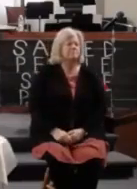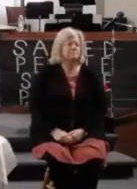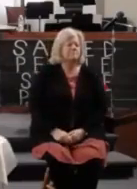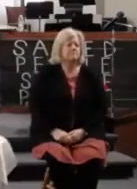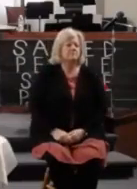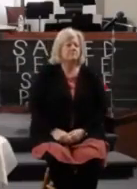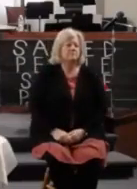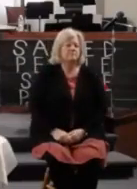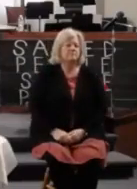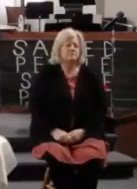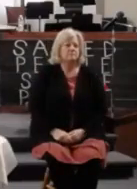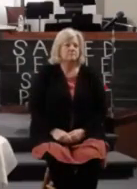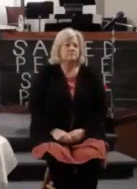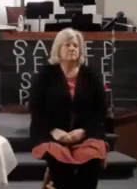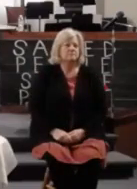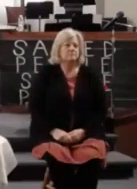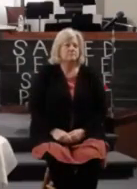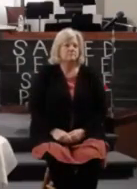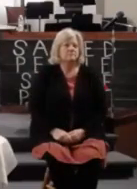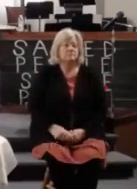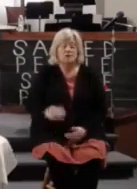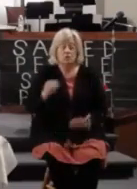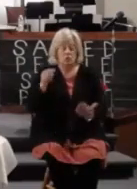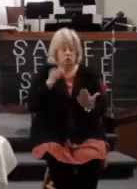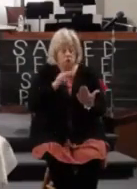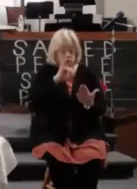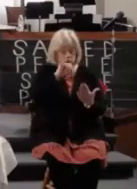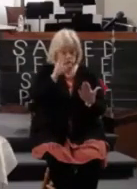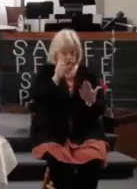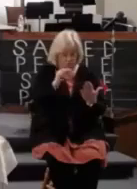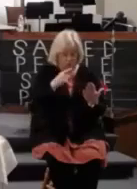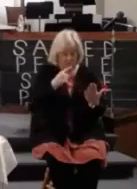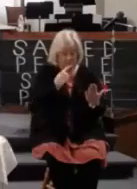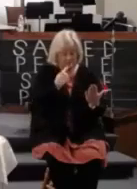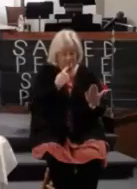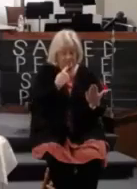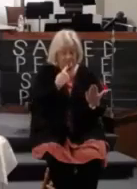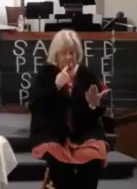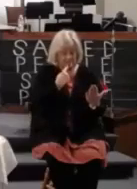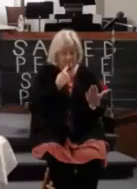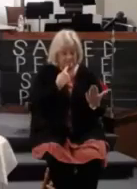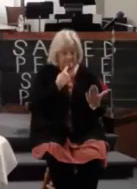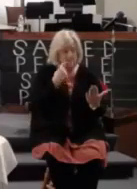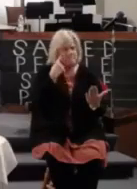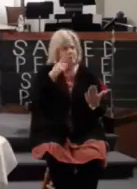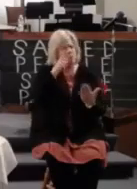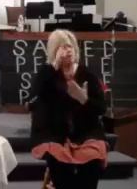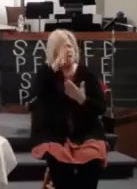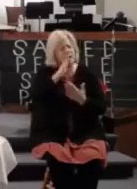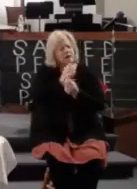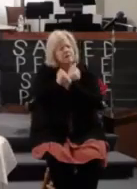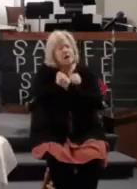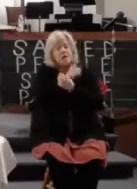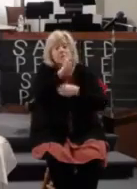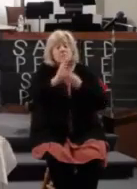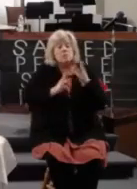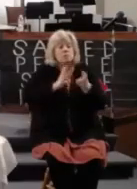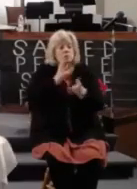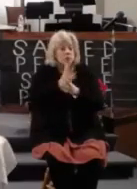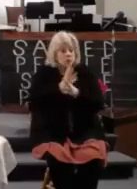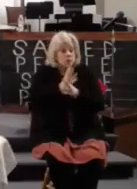Let's go back to the Gospel of John where it states, "For God so loved the world."